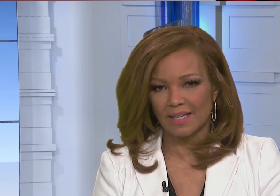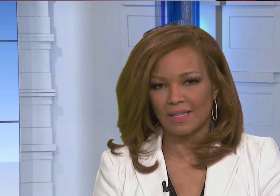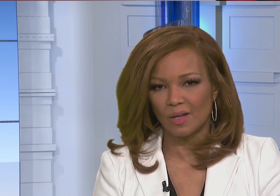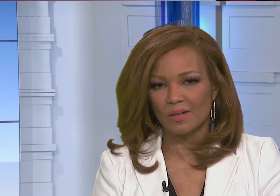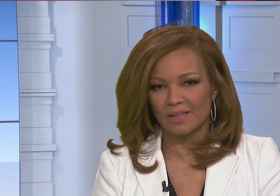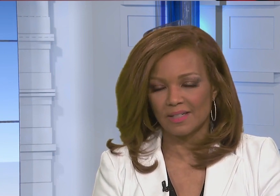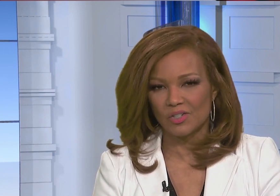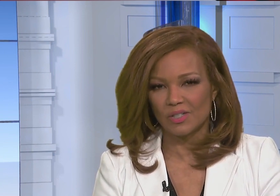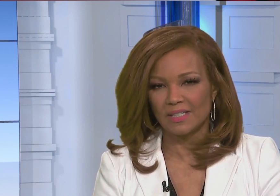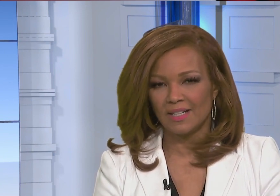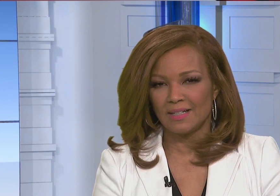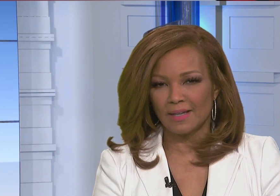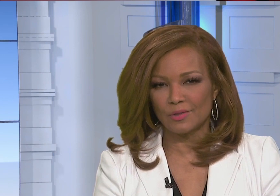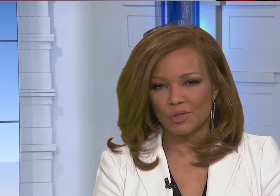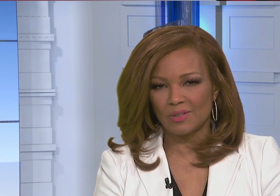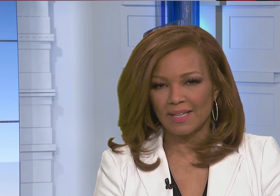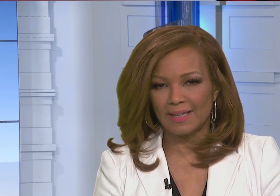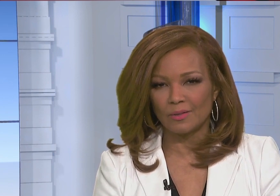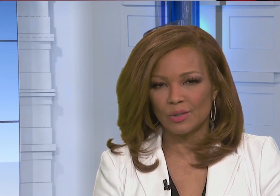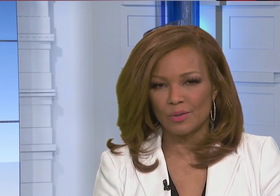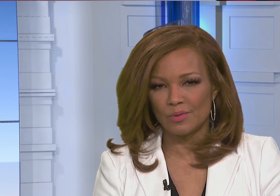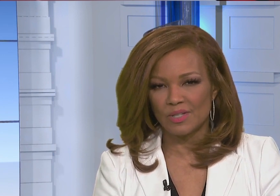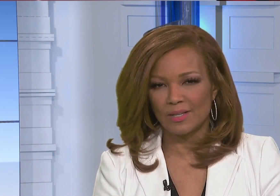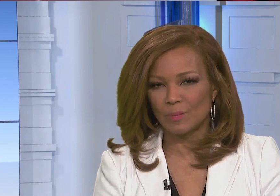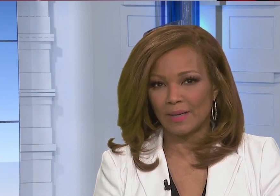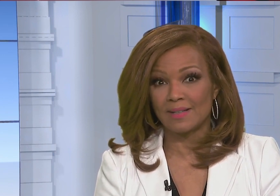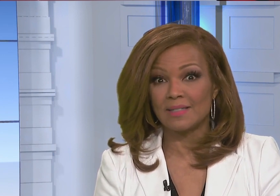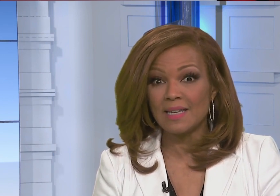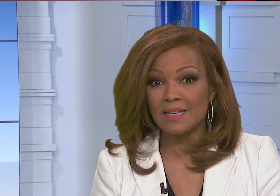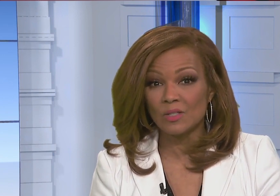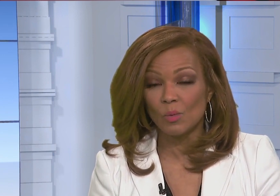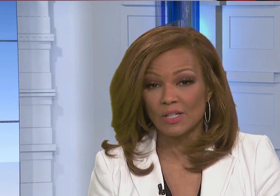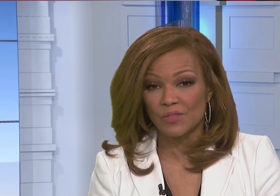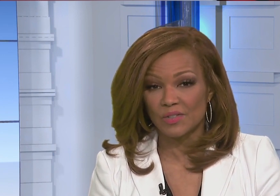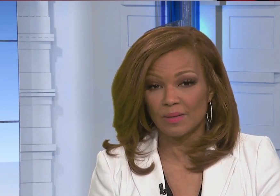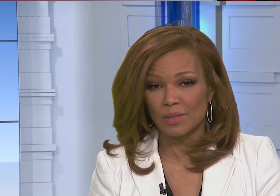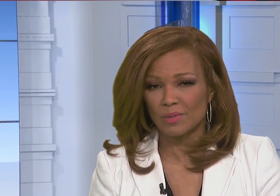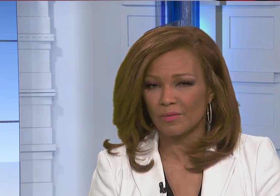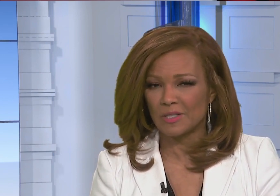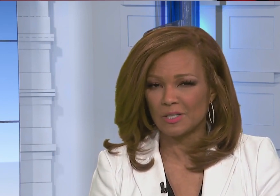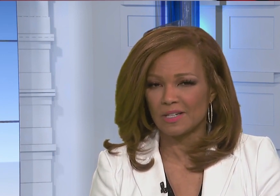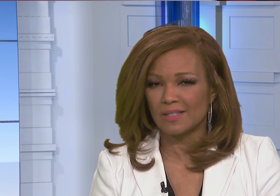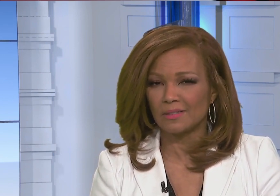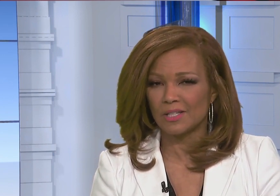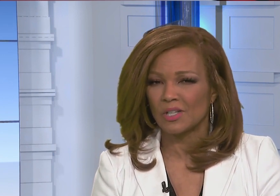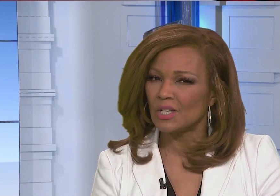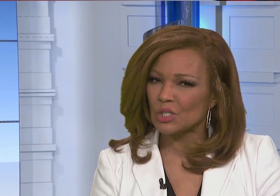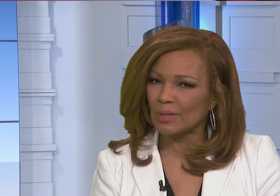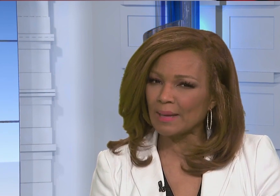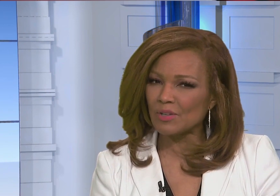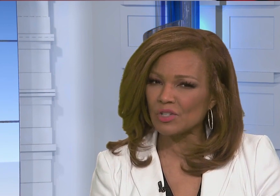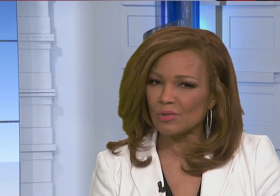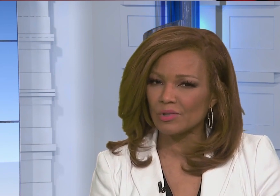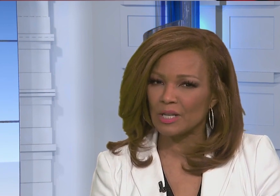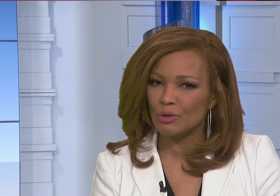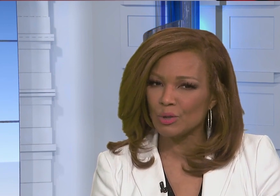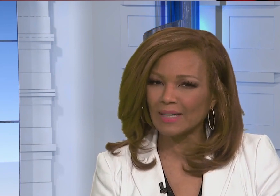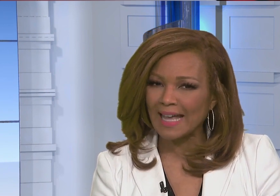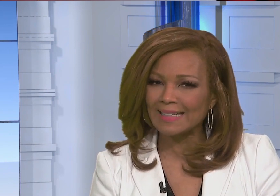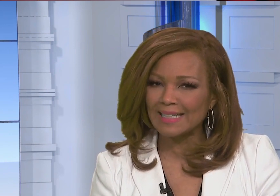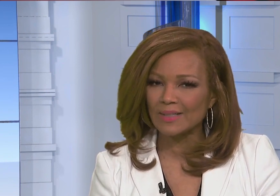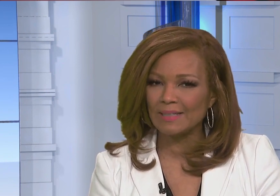it's taking longer than it should. Dr. Jonae Caldoun says parents need to watch for symptoms of a mysterious illness showing up in children